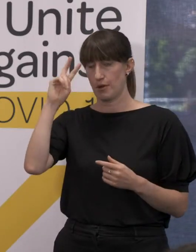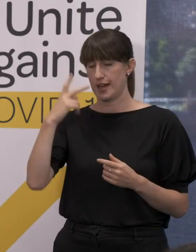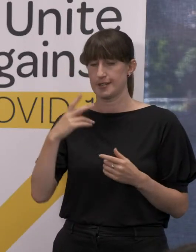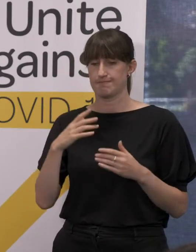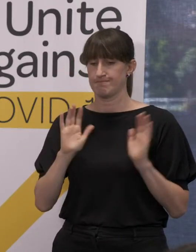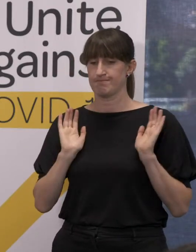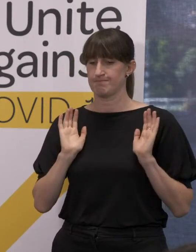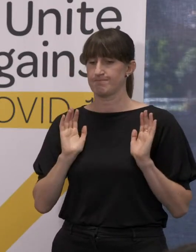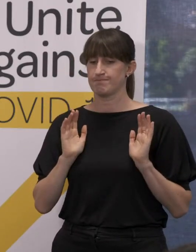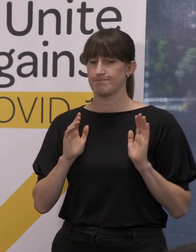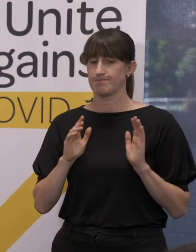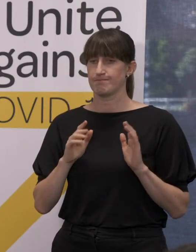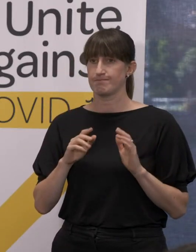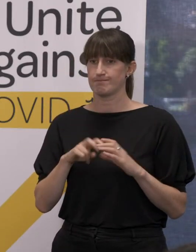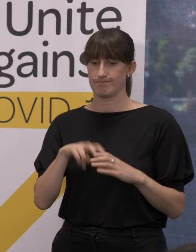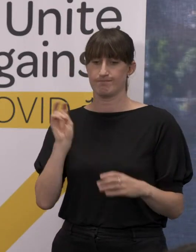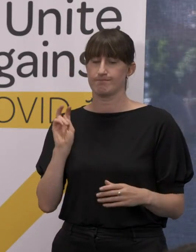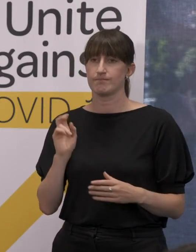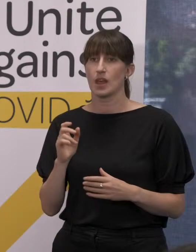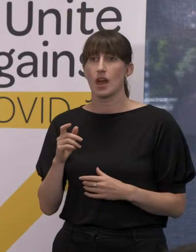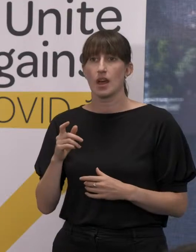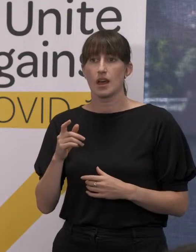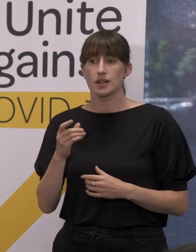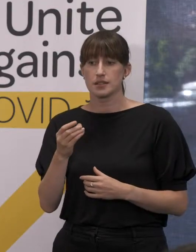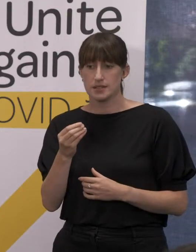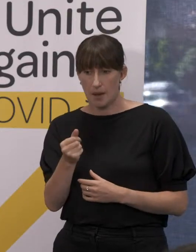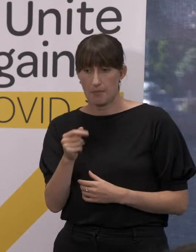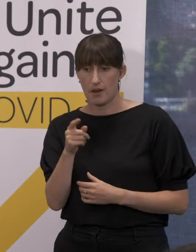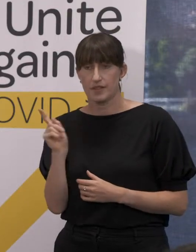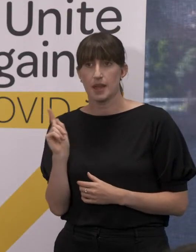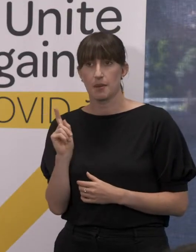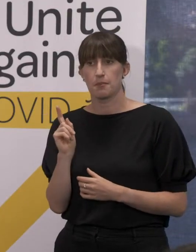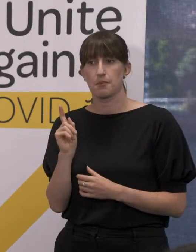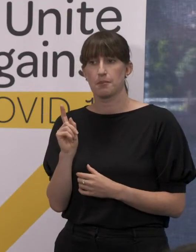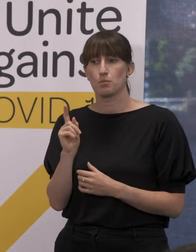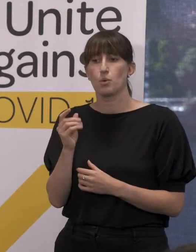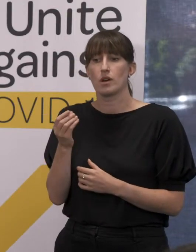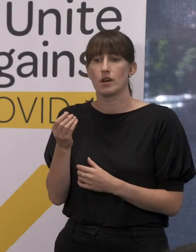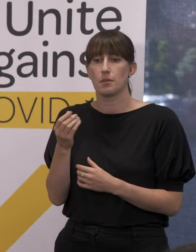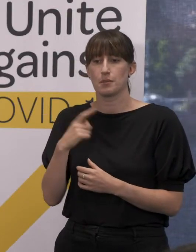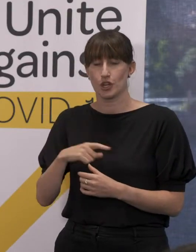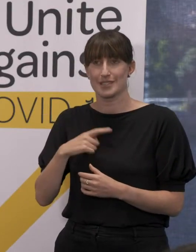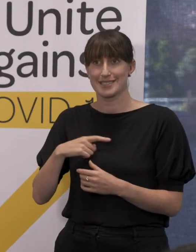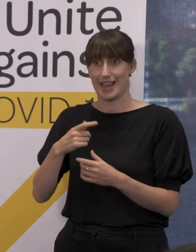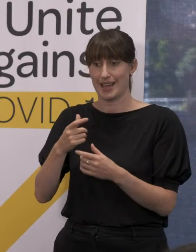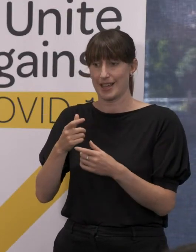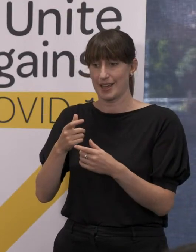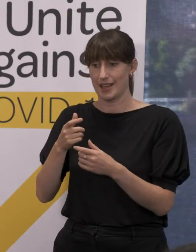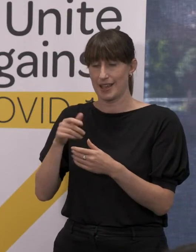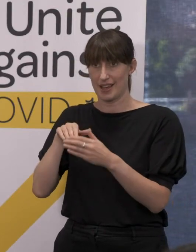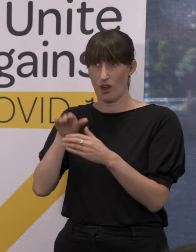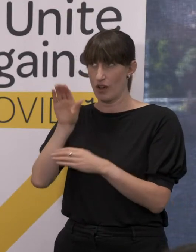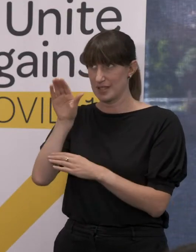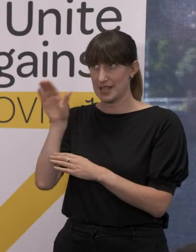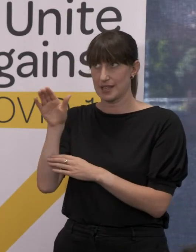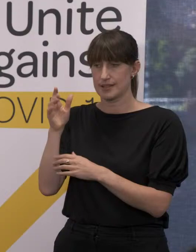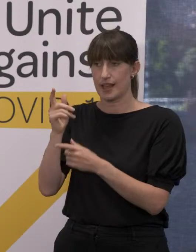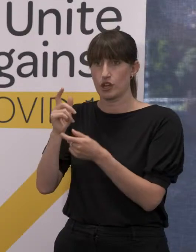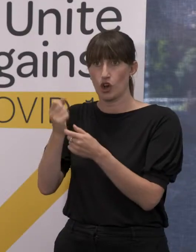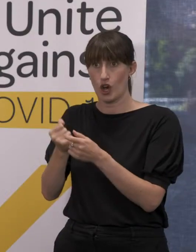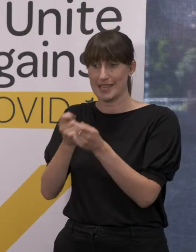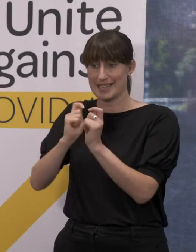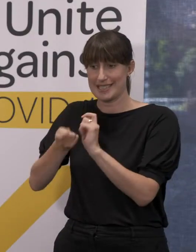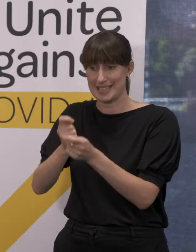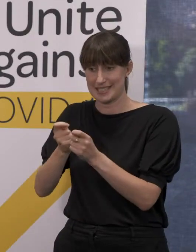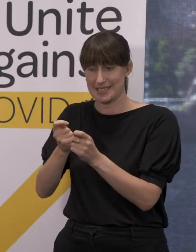because they had returned a positive test. So we do have some evidence that there are people who are not travelling as a result